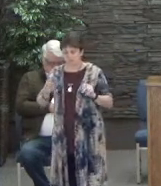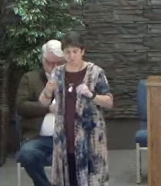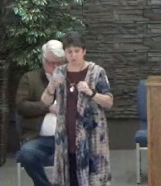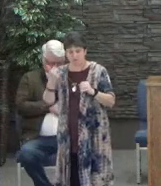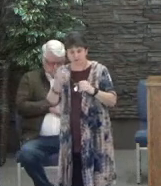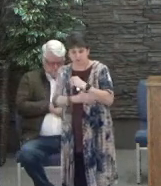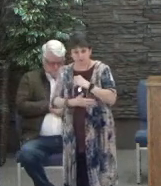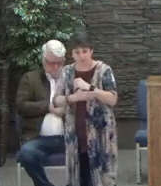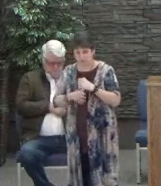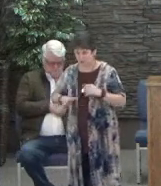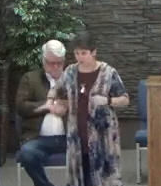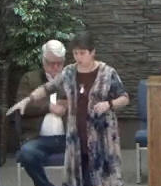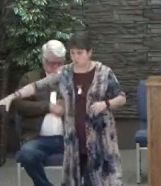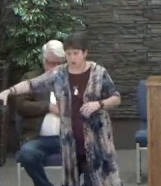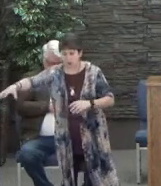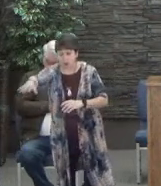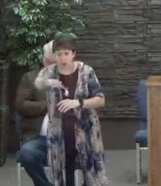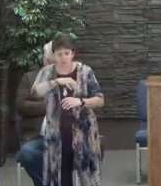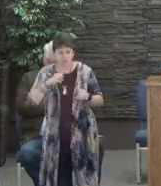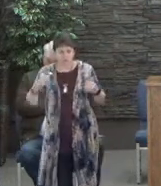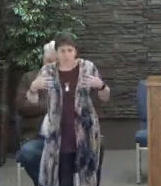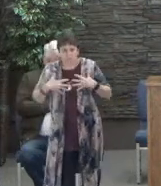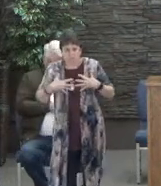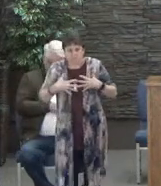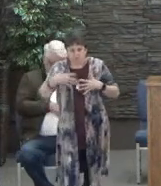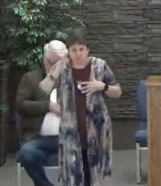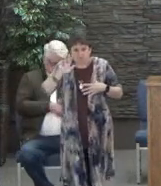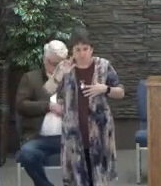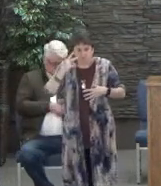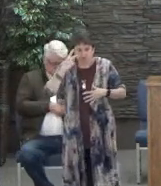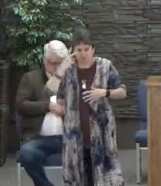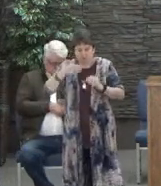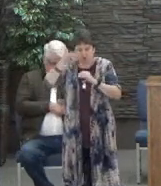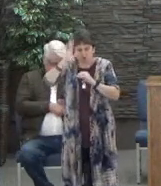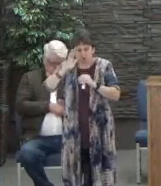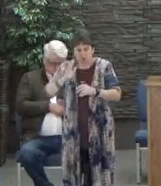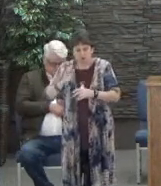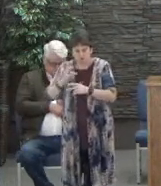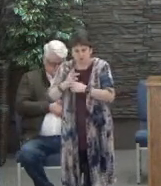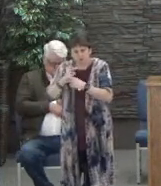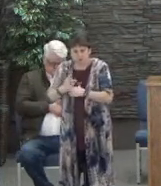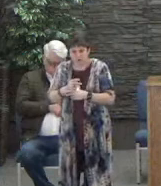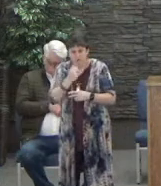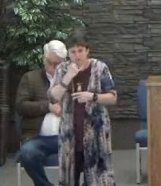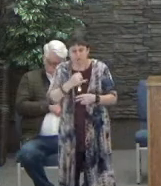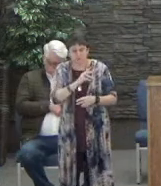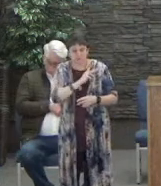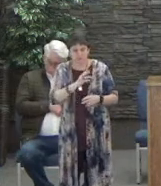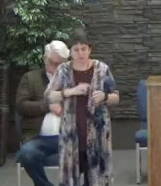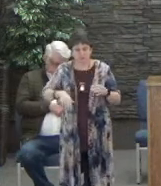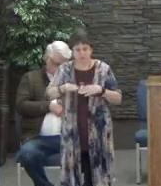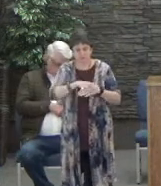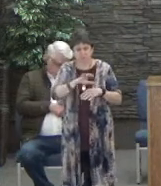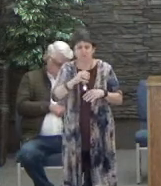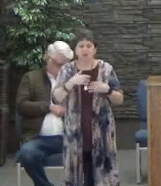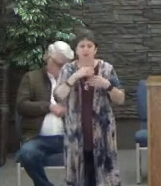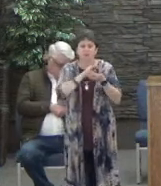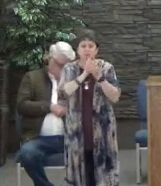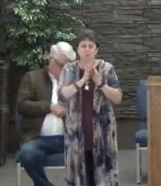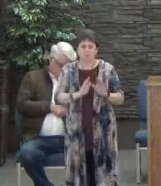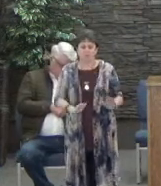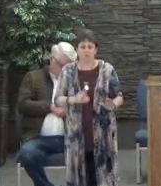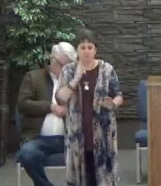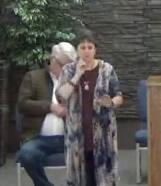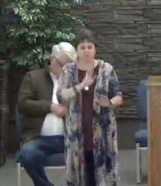they heard how the Lord had fought against the enemies of Israel, and the kingdom of Jehoshaphat was at peace, for